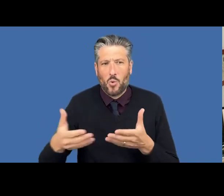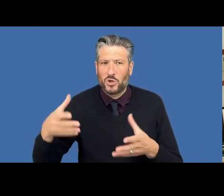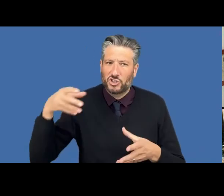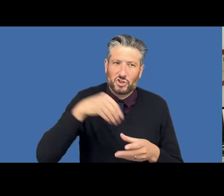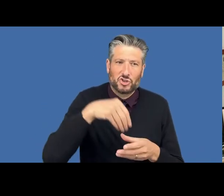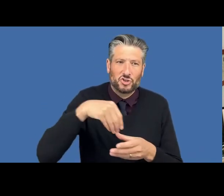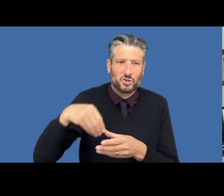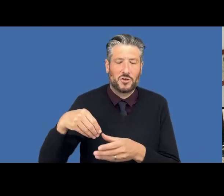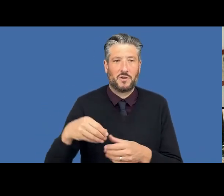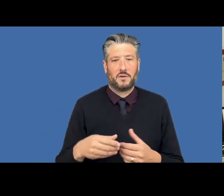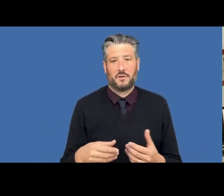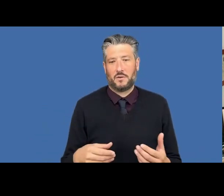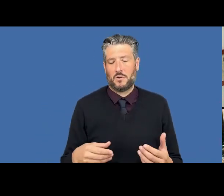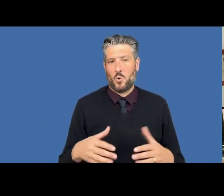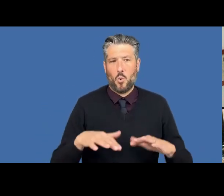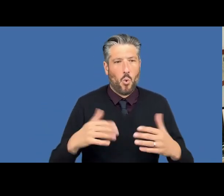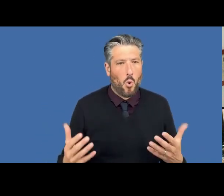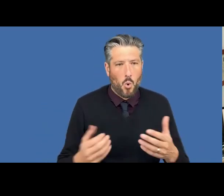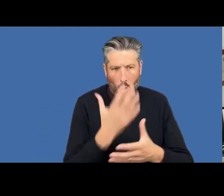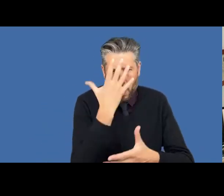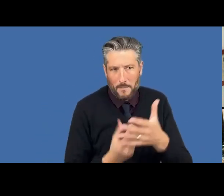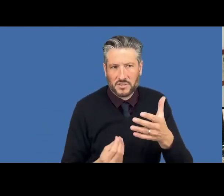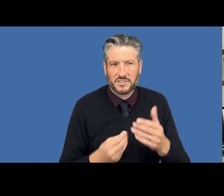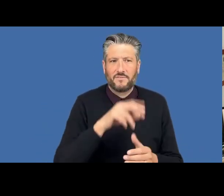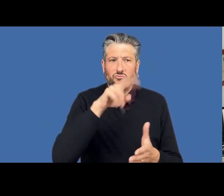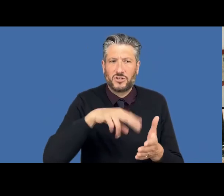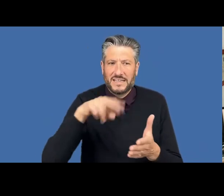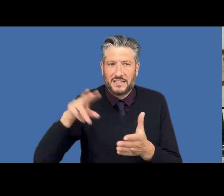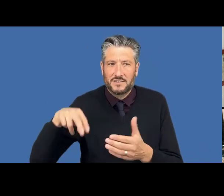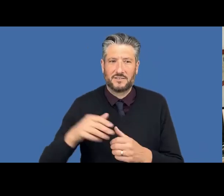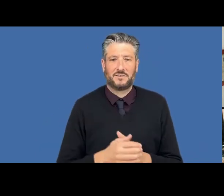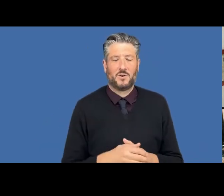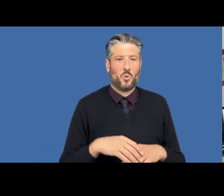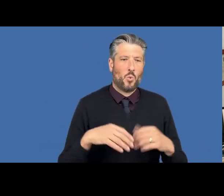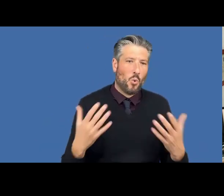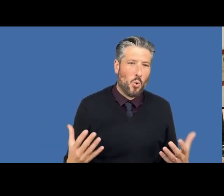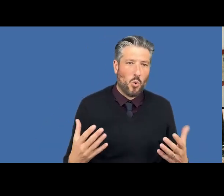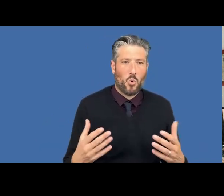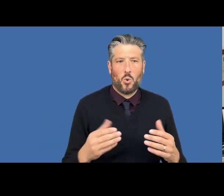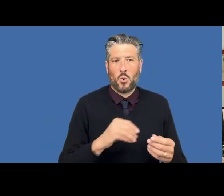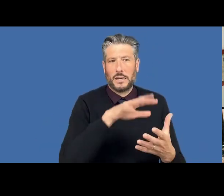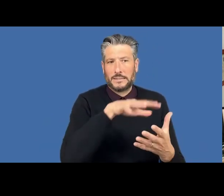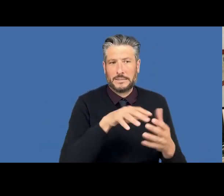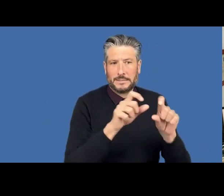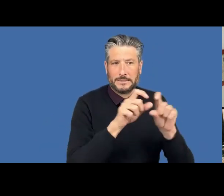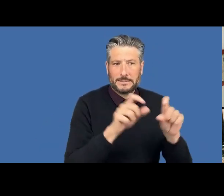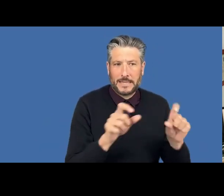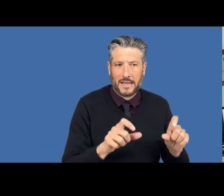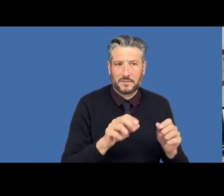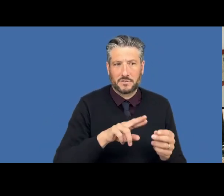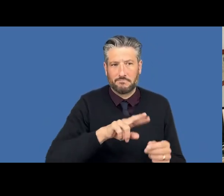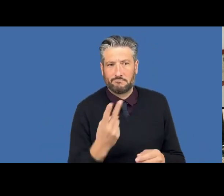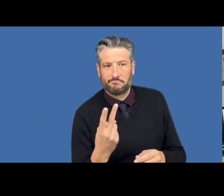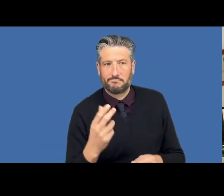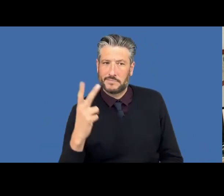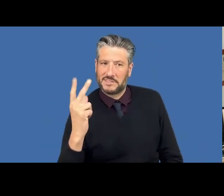Immersive Reader, or text-to-speech tools for people that are not screen reader users but need it for literacy.